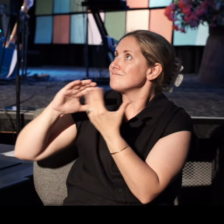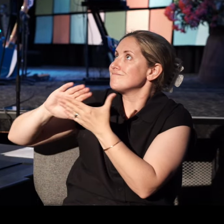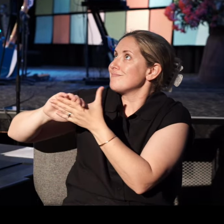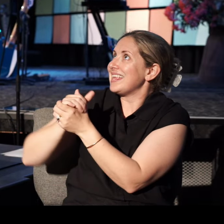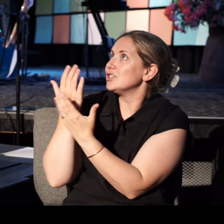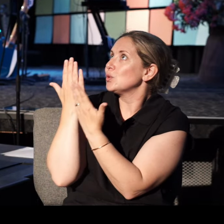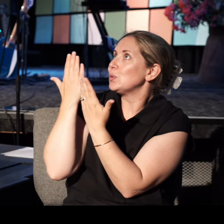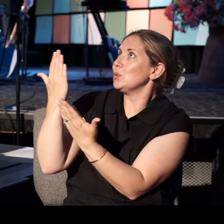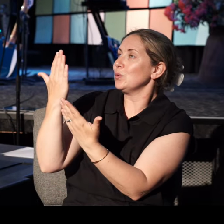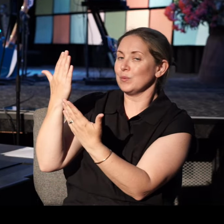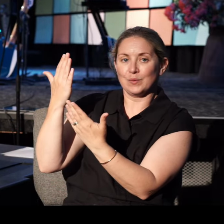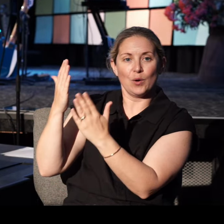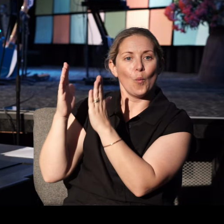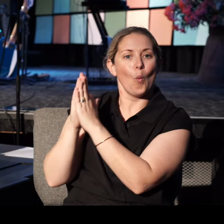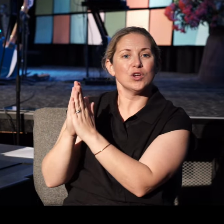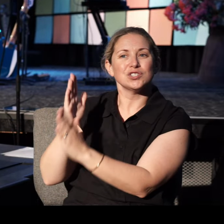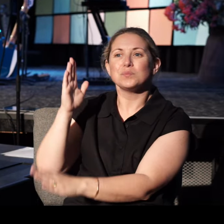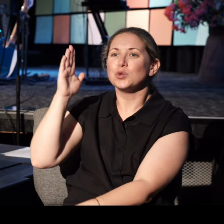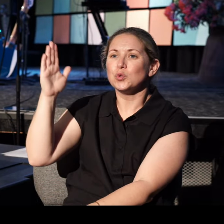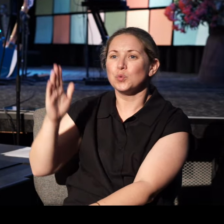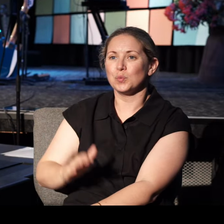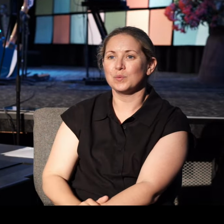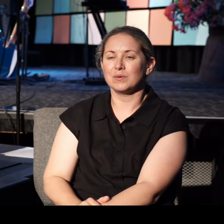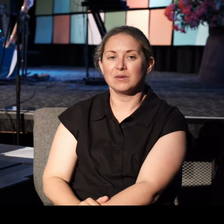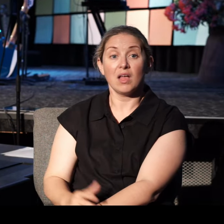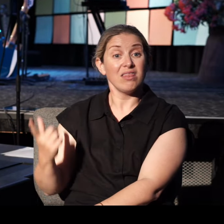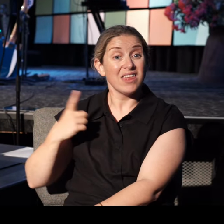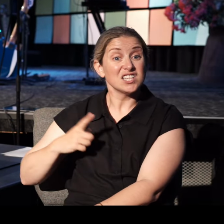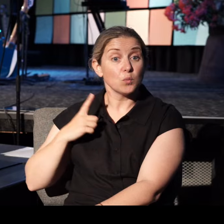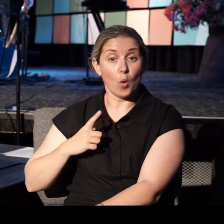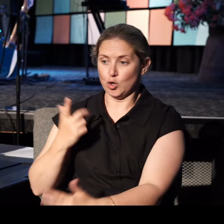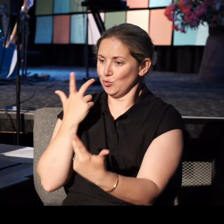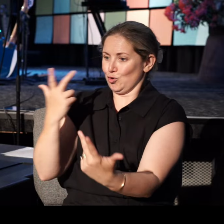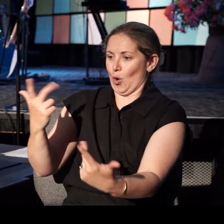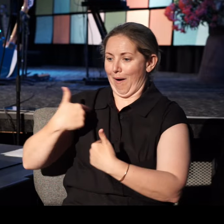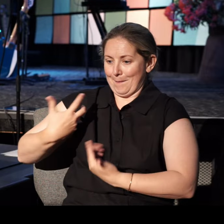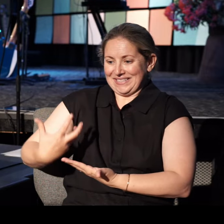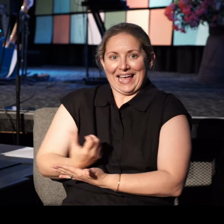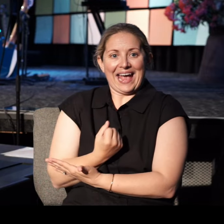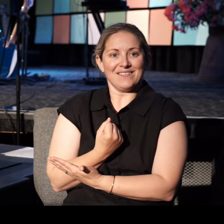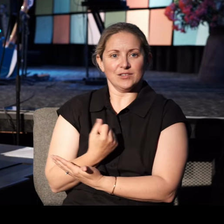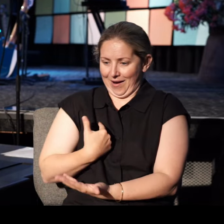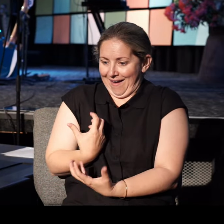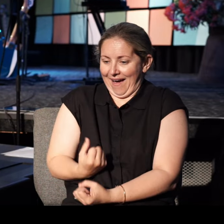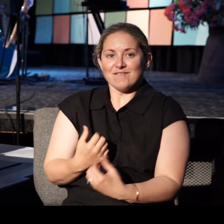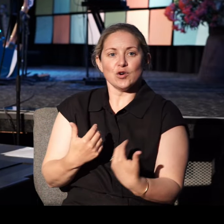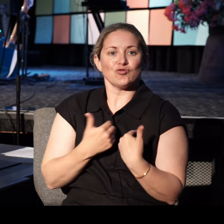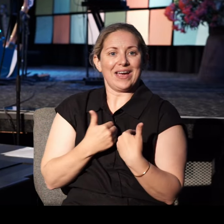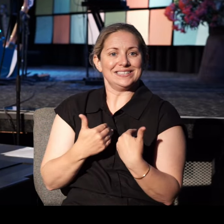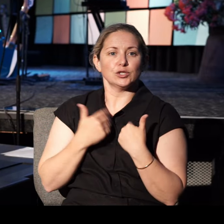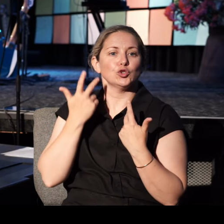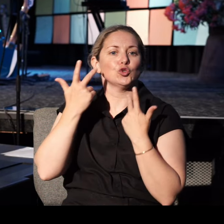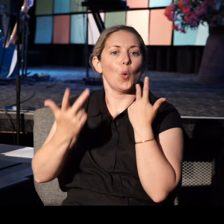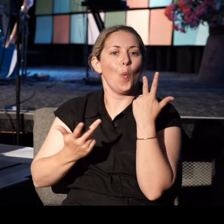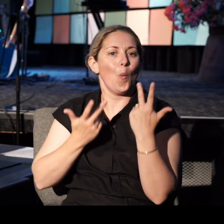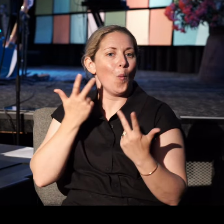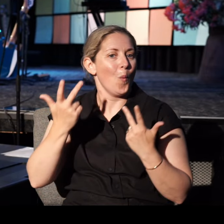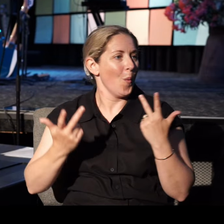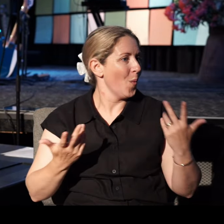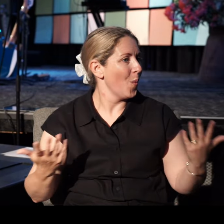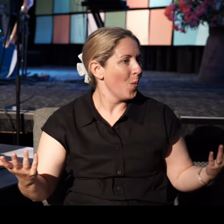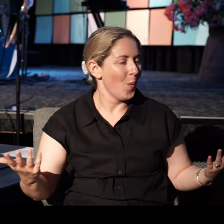And that is such a necessary consequence of having been saved by grace, by the merits of Christ. It's such a necessary consequence that